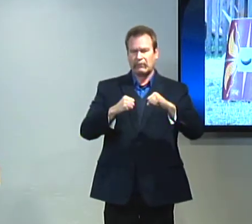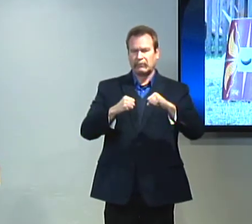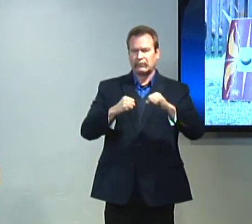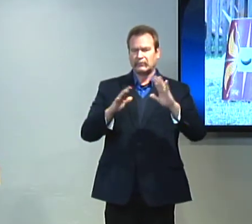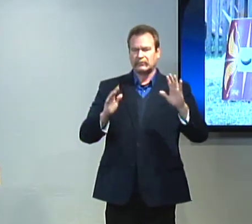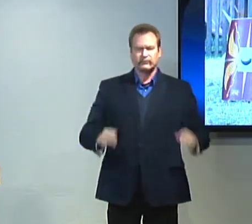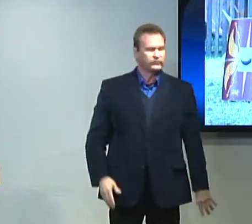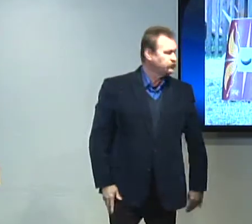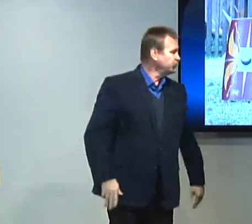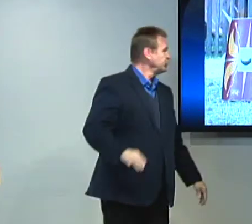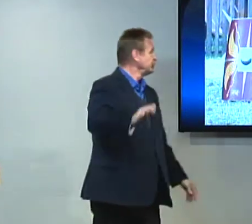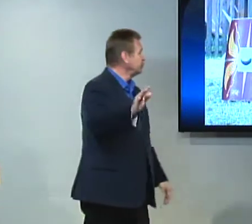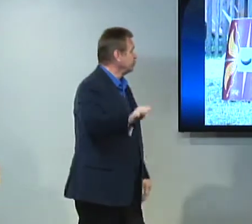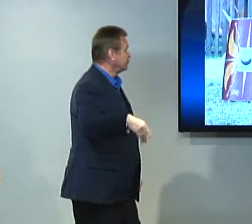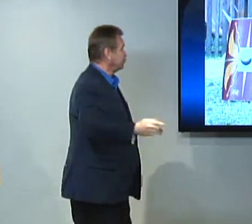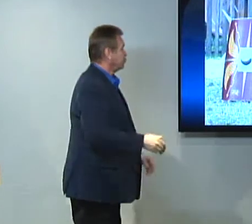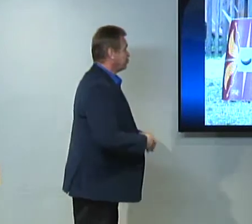was a great defense.